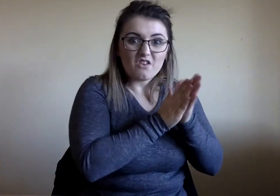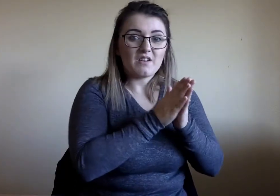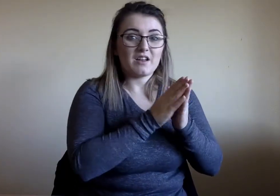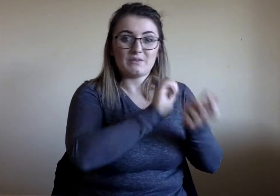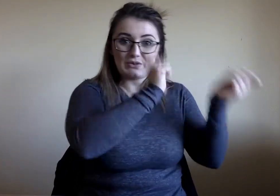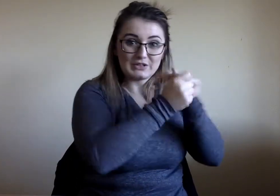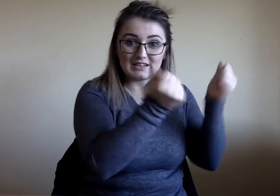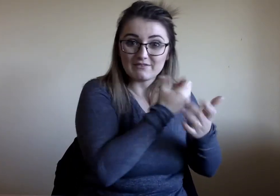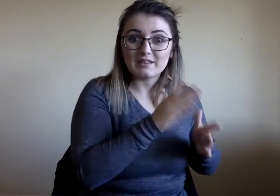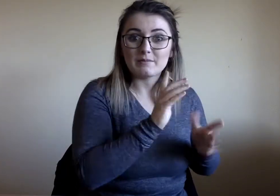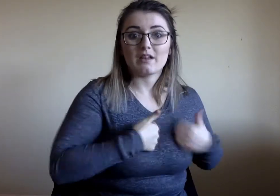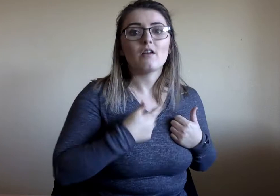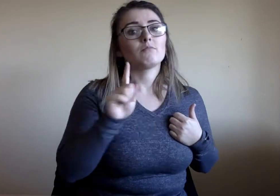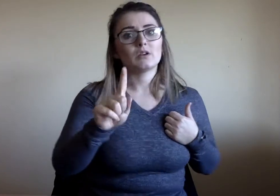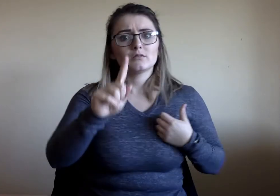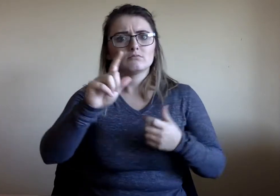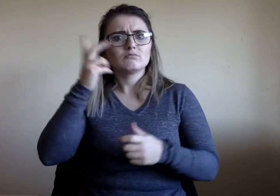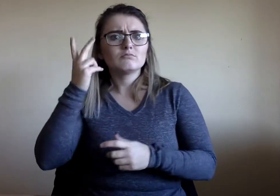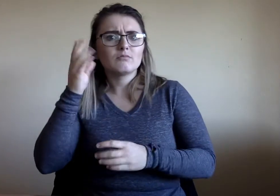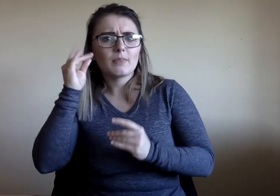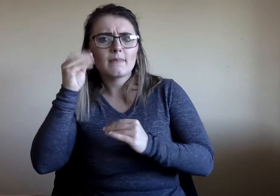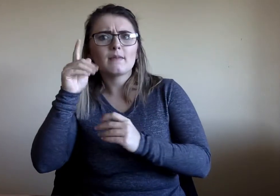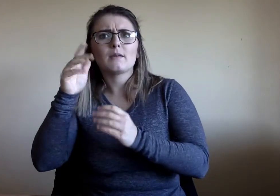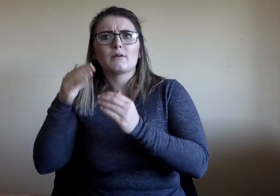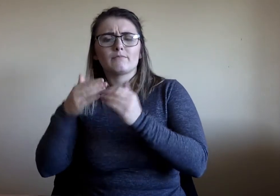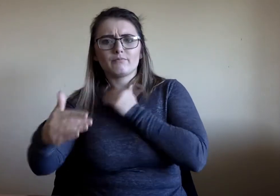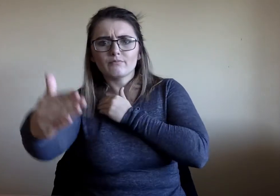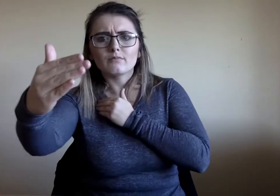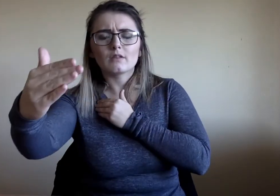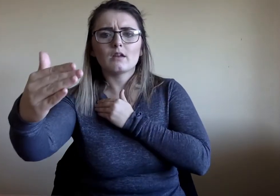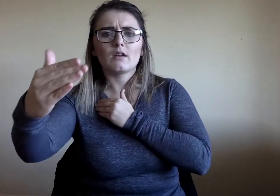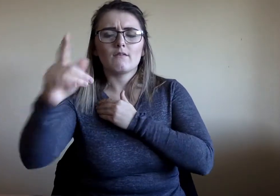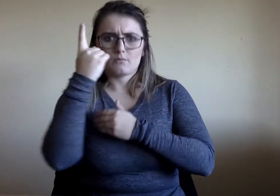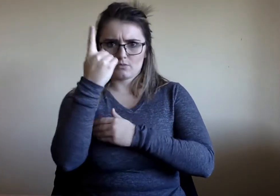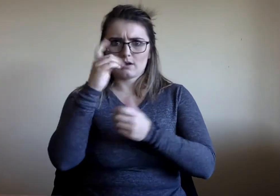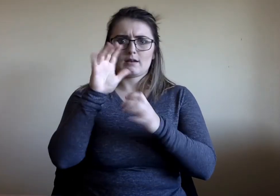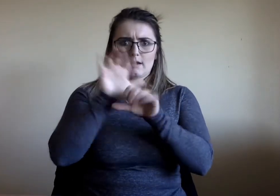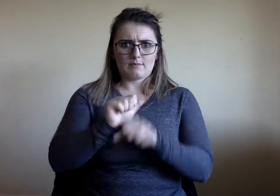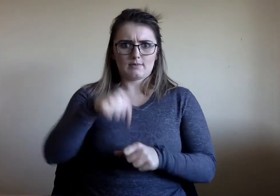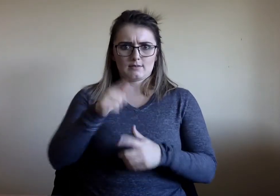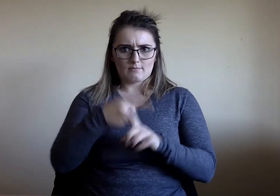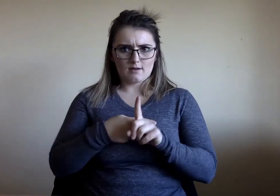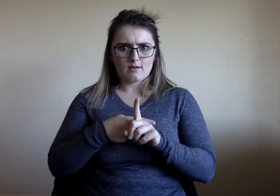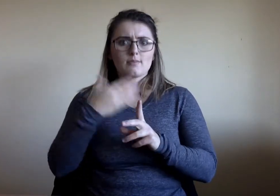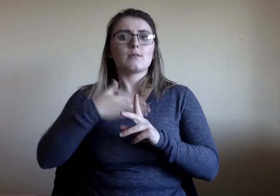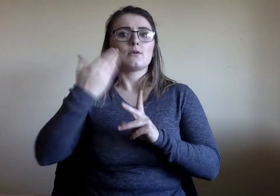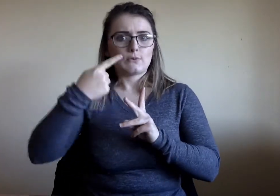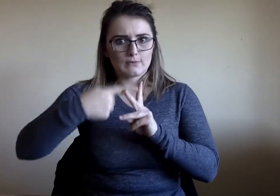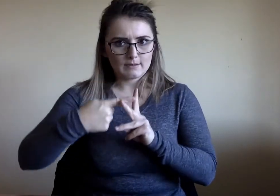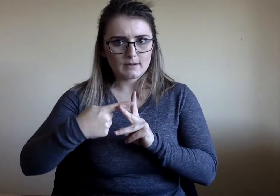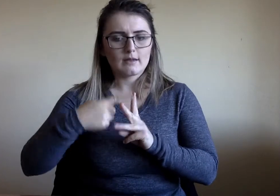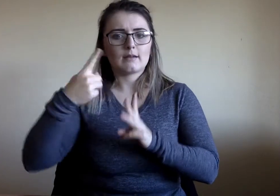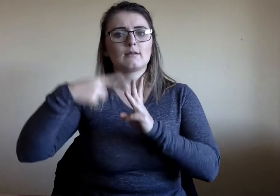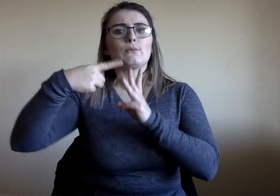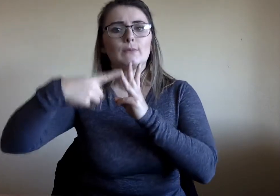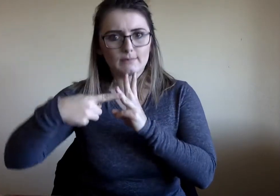But think about the long run. If you're able to develop this one habit this month and a new habit next month and so on for an entire year,